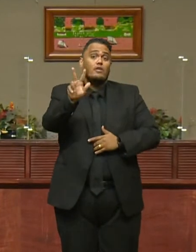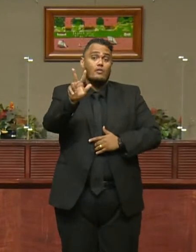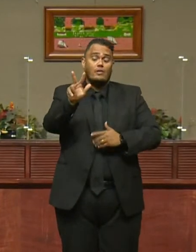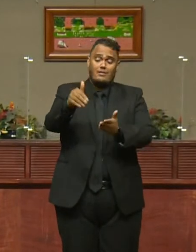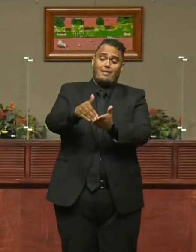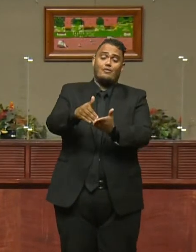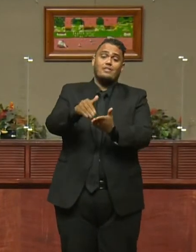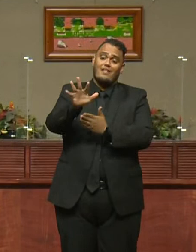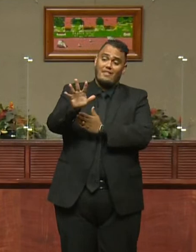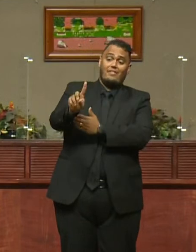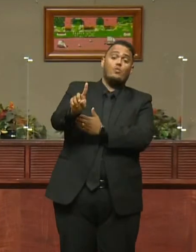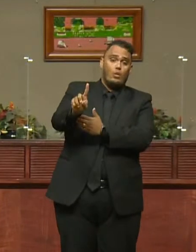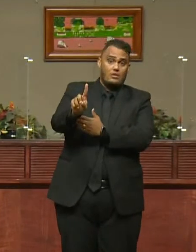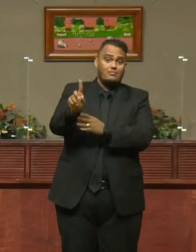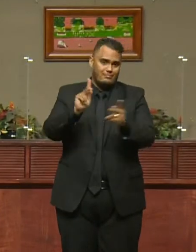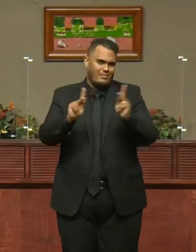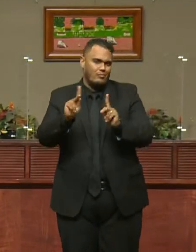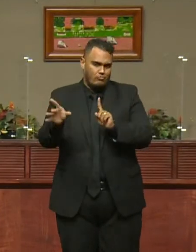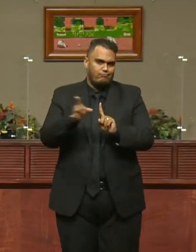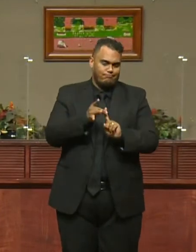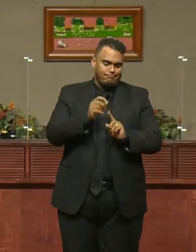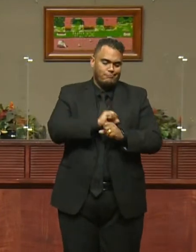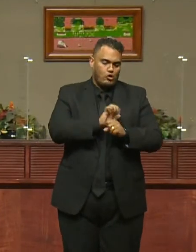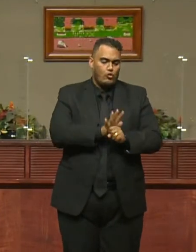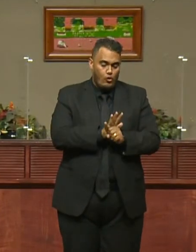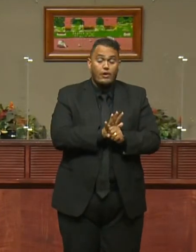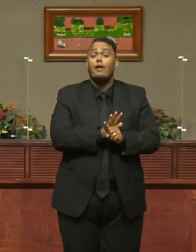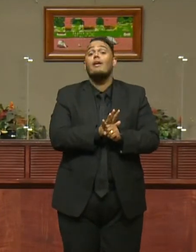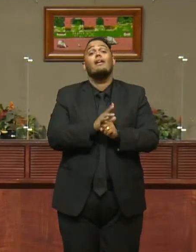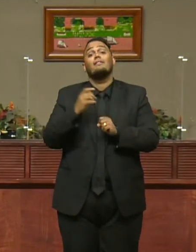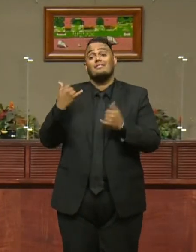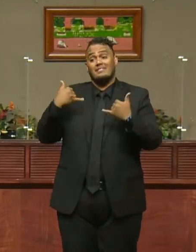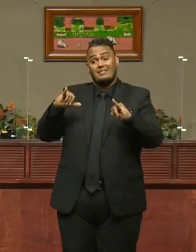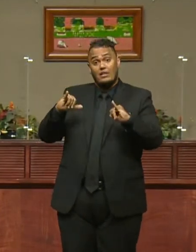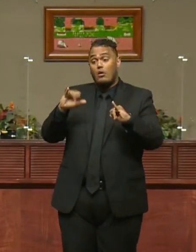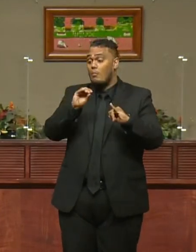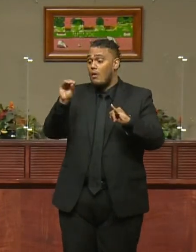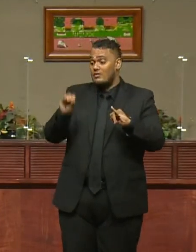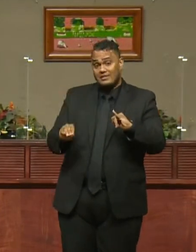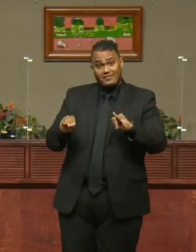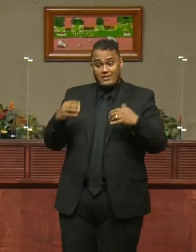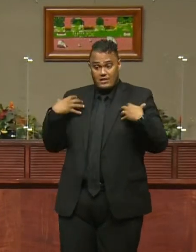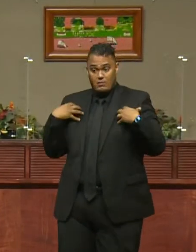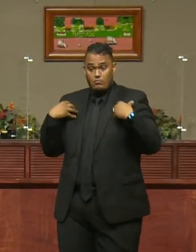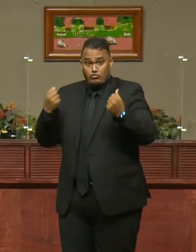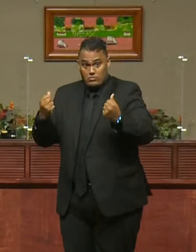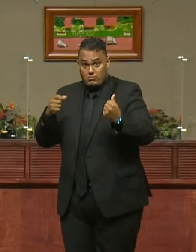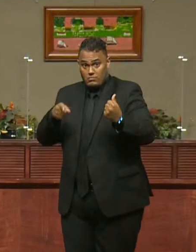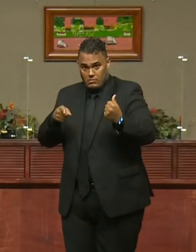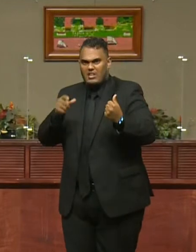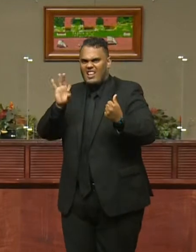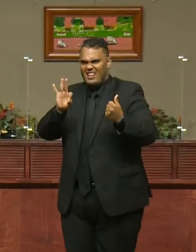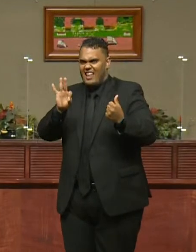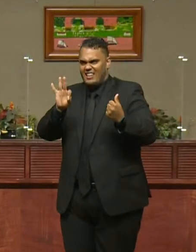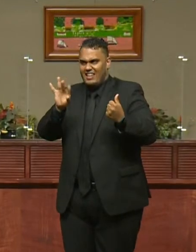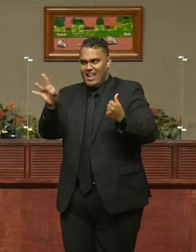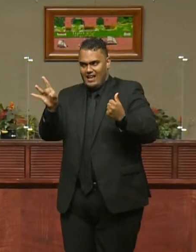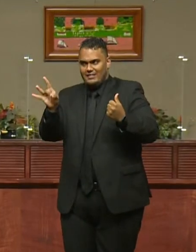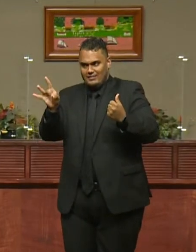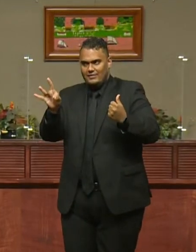143,051. Our positive rate continues to be at 98, and it will be very difficult to go above that.